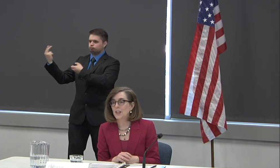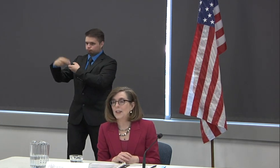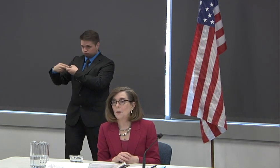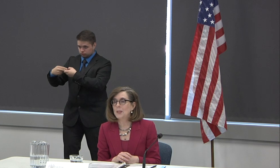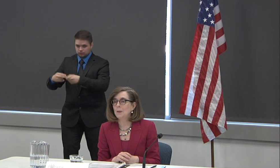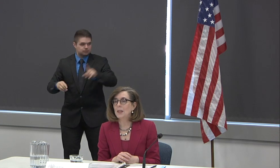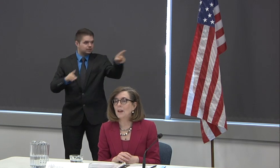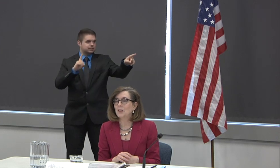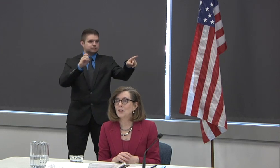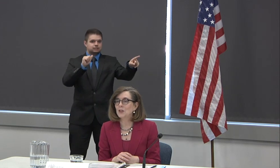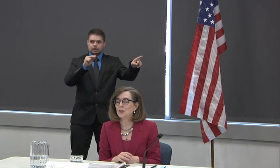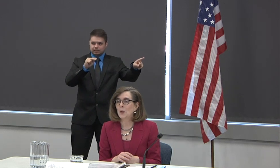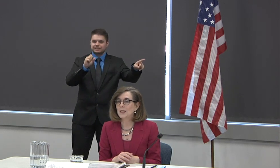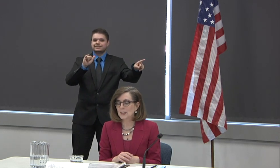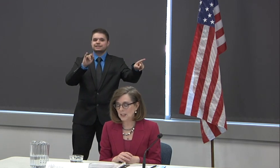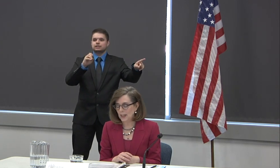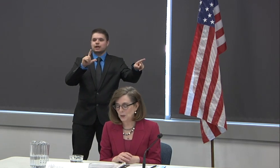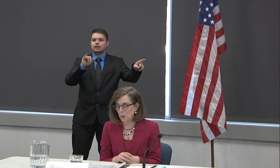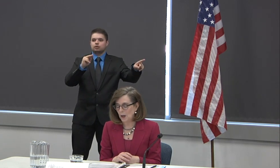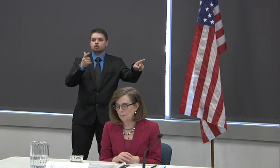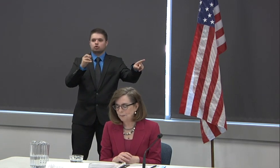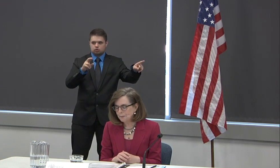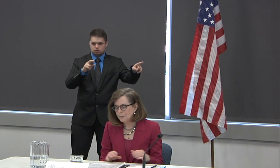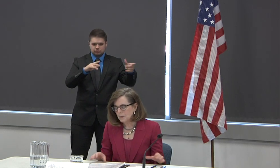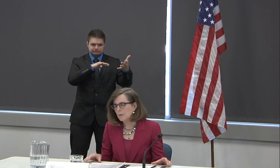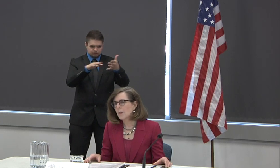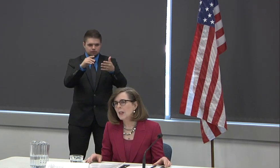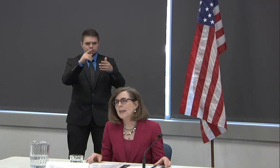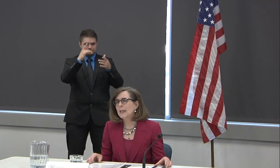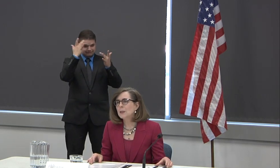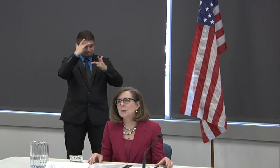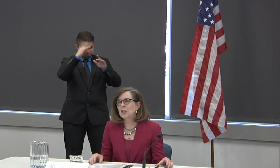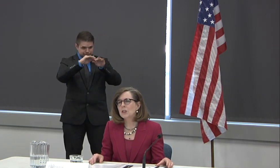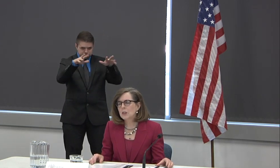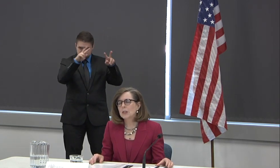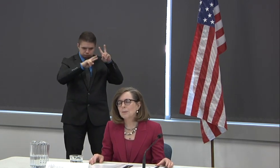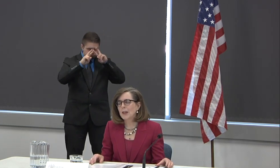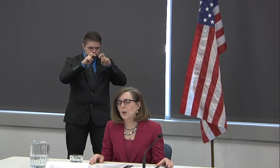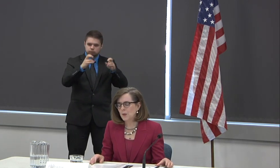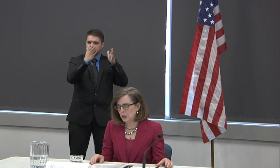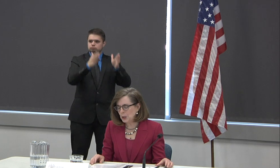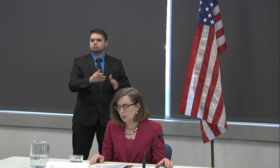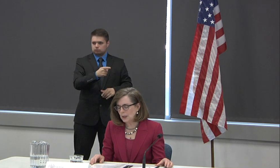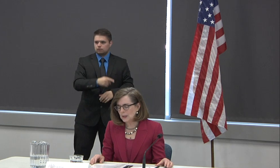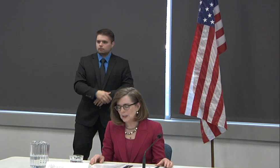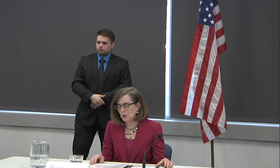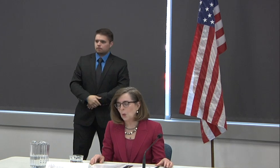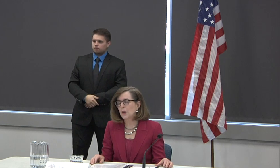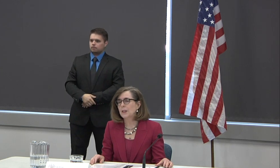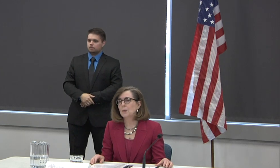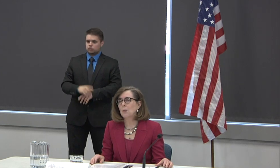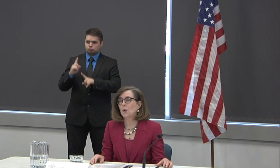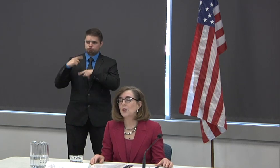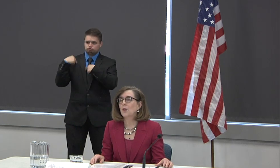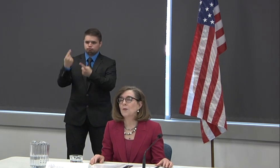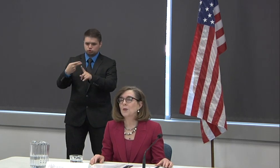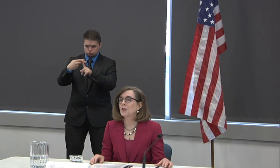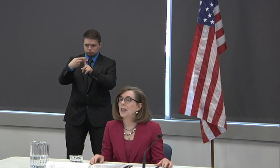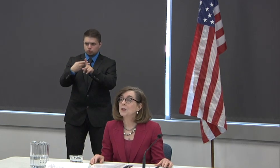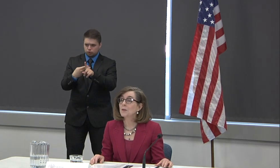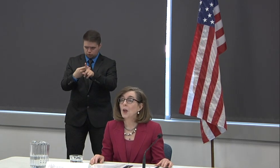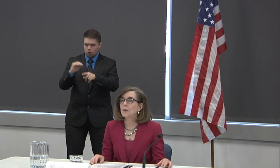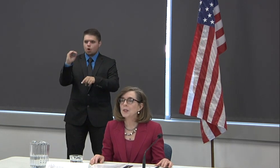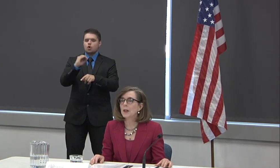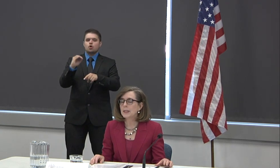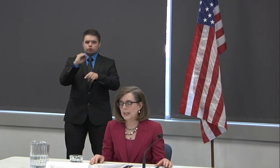state epidemiologist, has joined us today as well. It's just been over 2 months since Oregon reported our first case